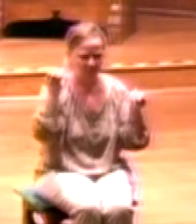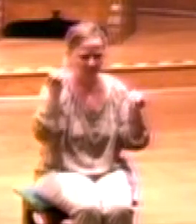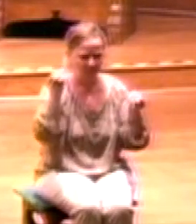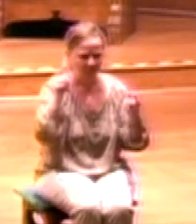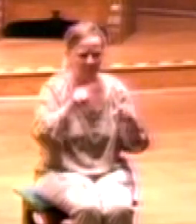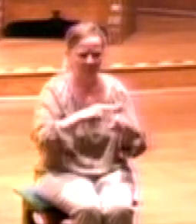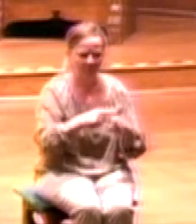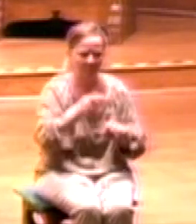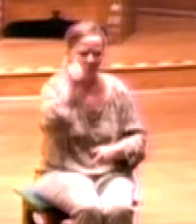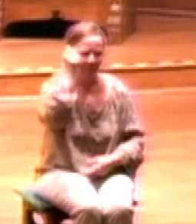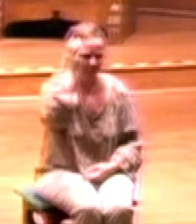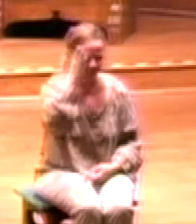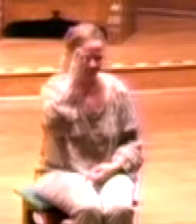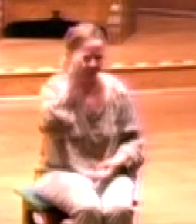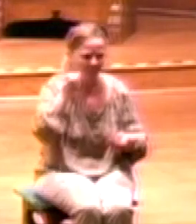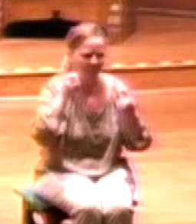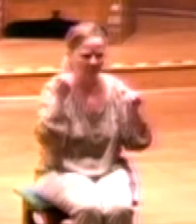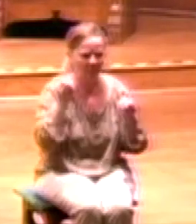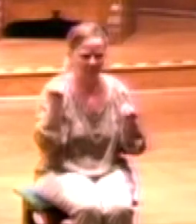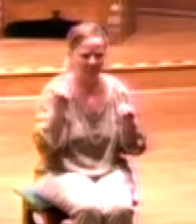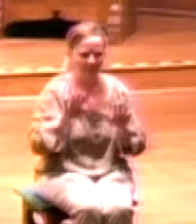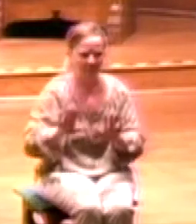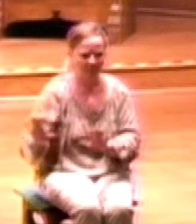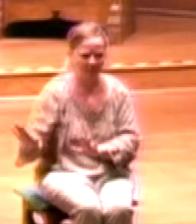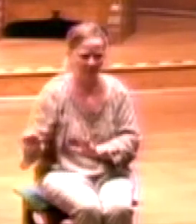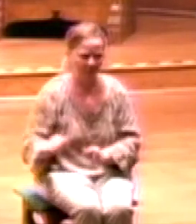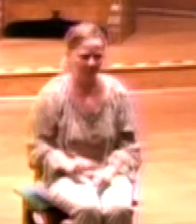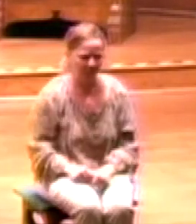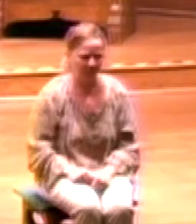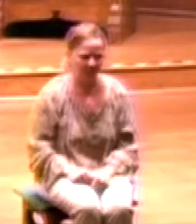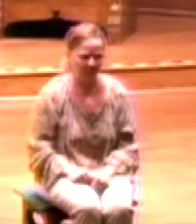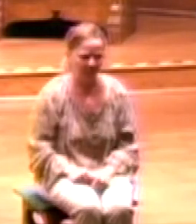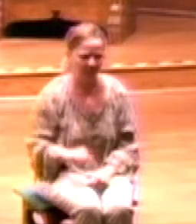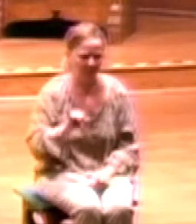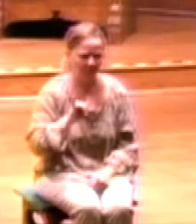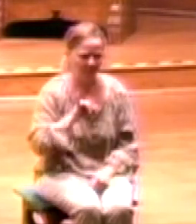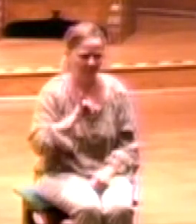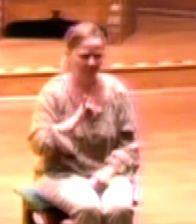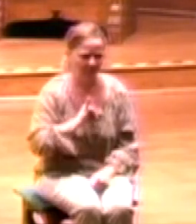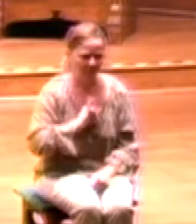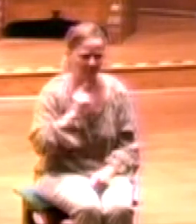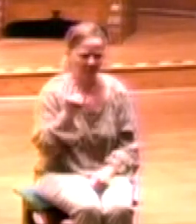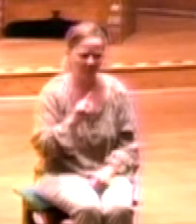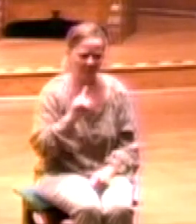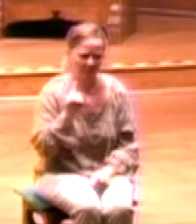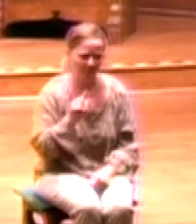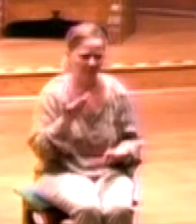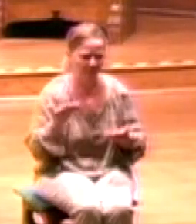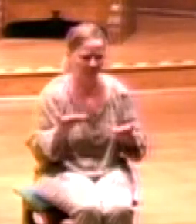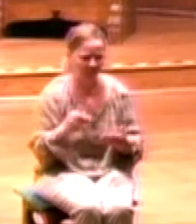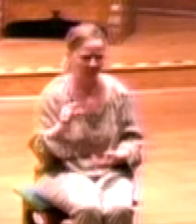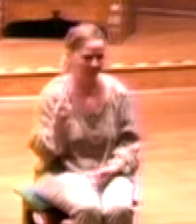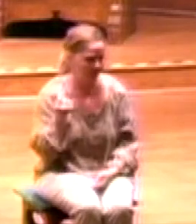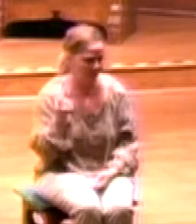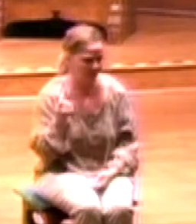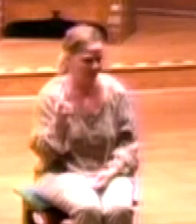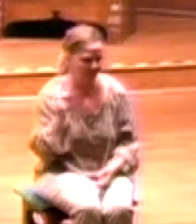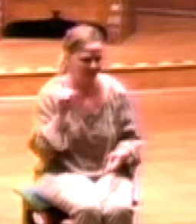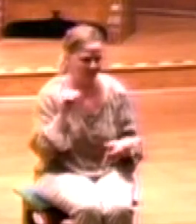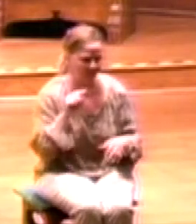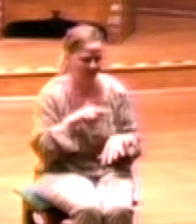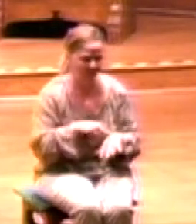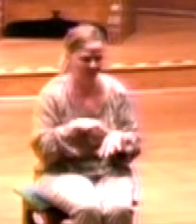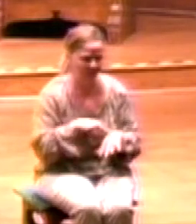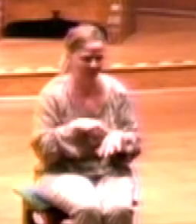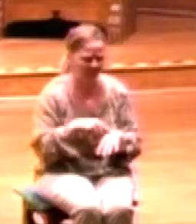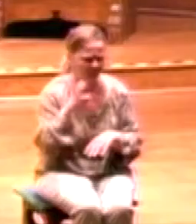him at once. Little children, I am with you only a little longer. You will look for me, and as I said to the Jews,